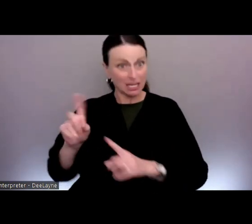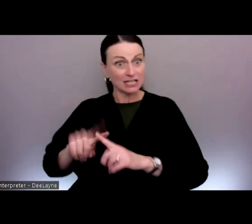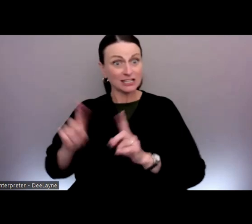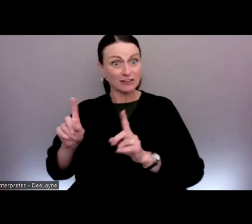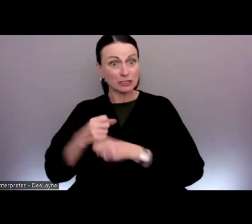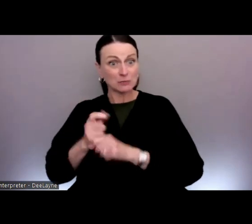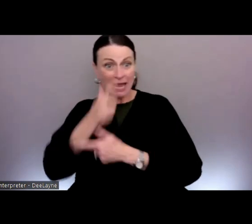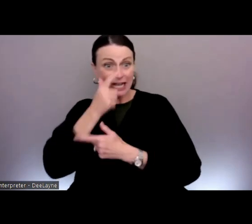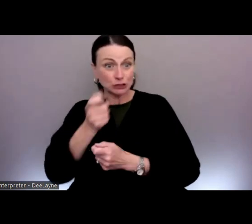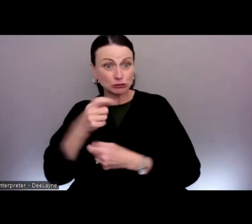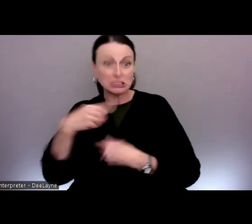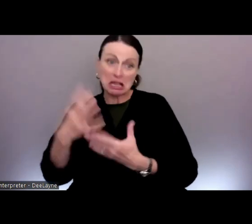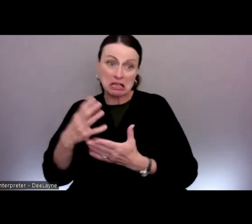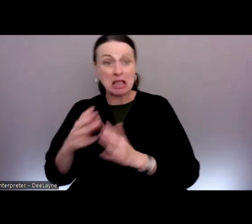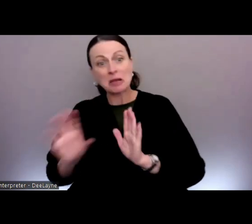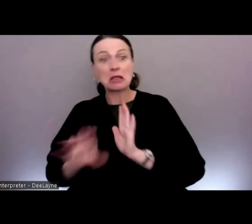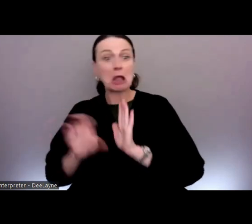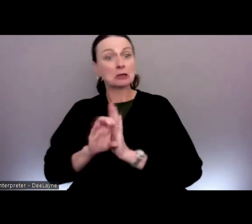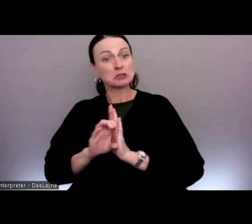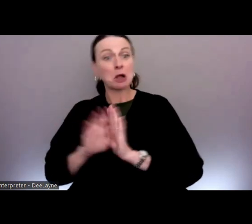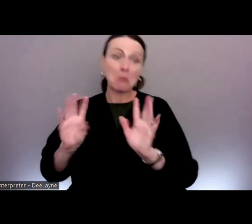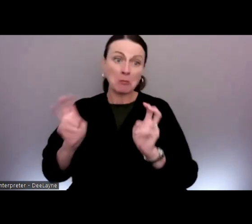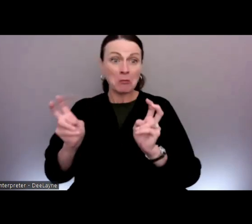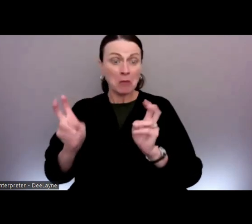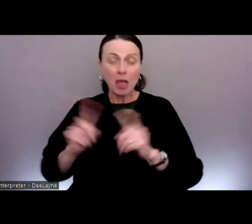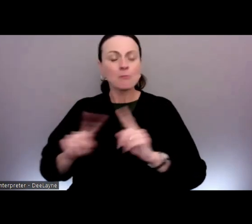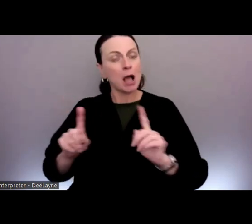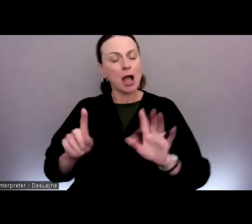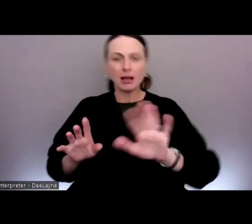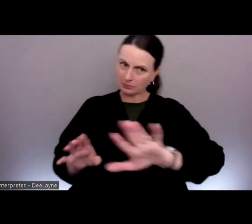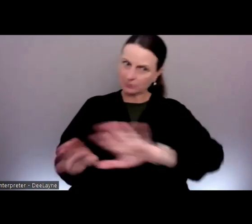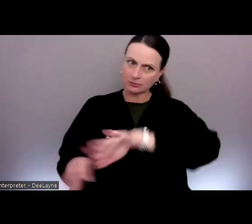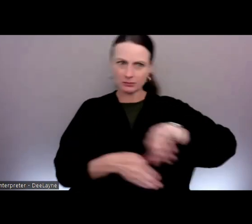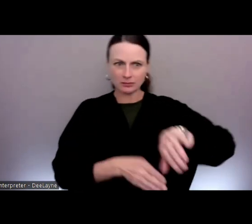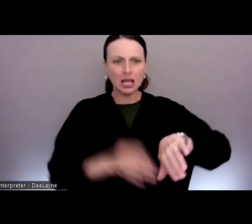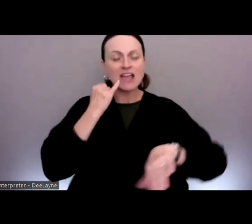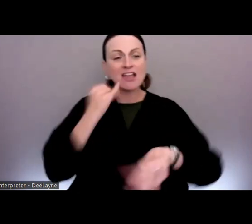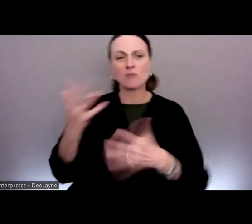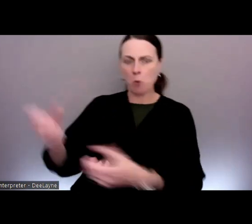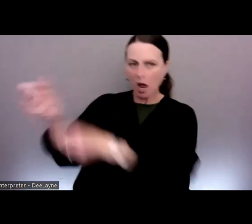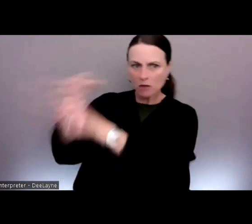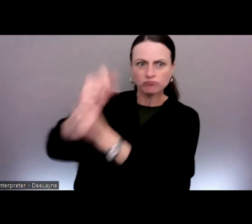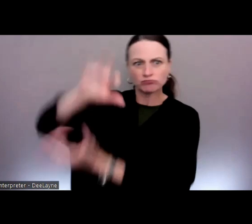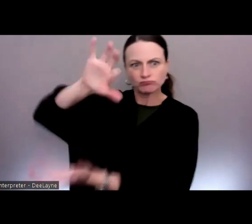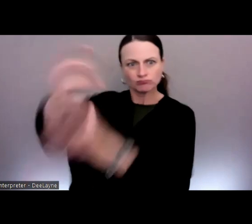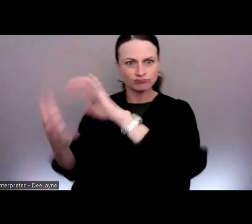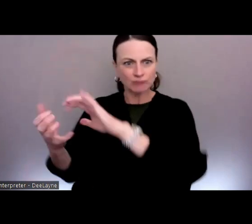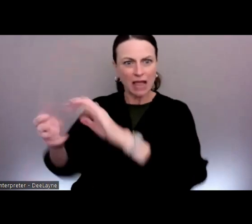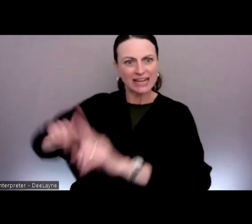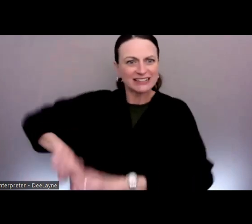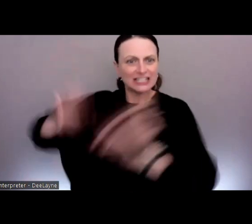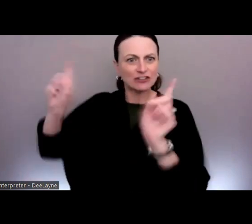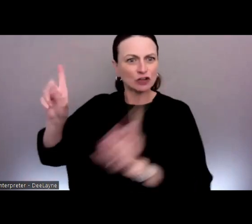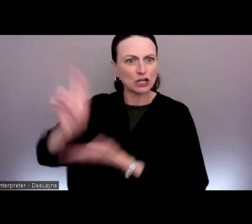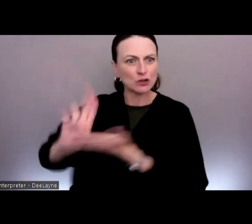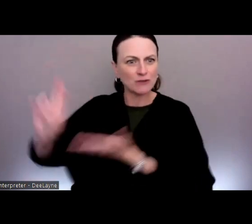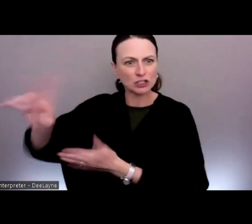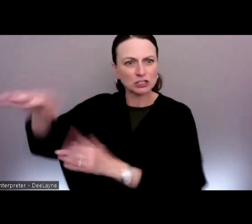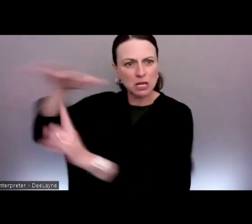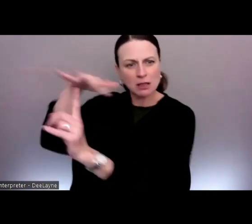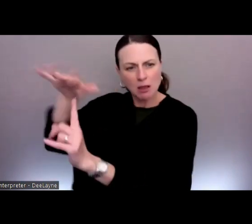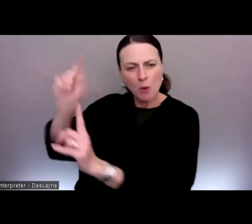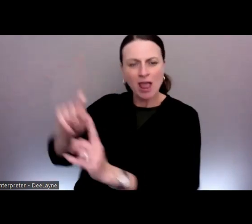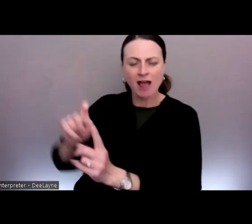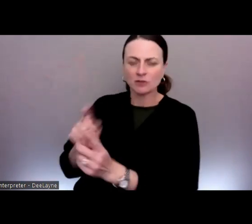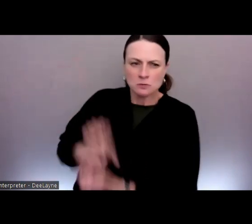it character. If, on the other hand, we are committed to the creation of a different university, then we have to wrestle with what that